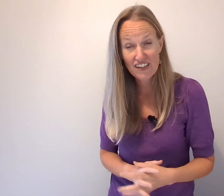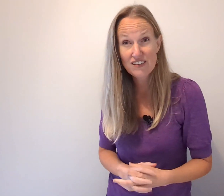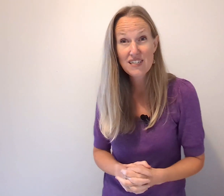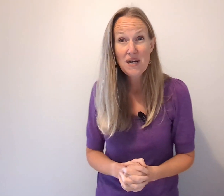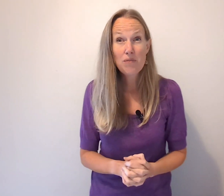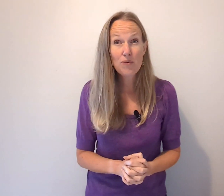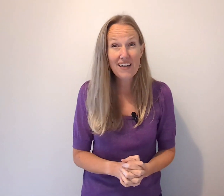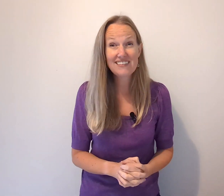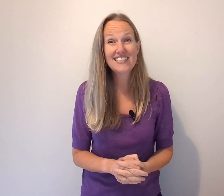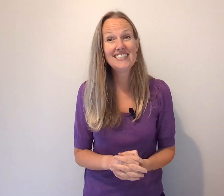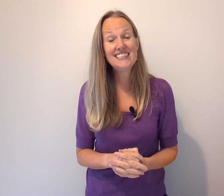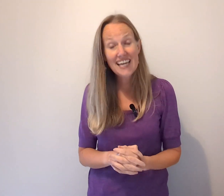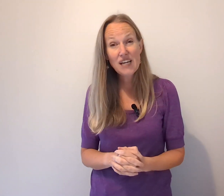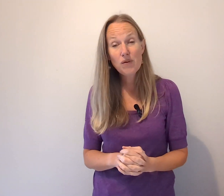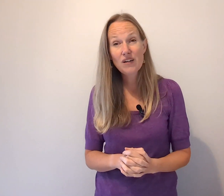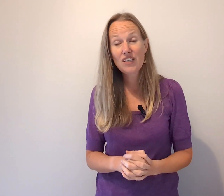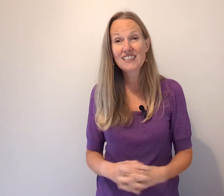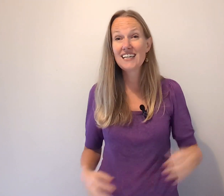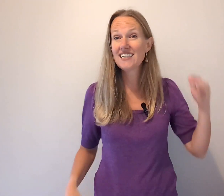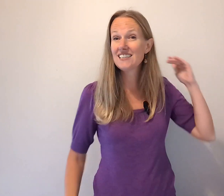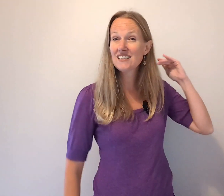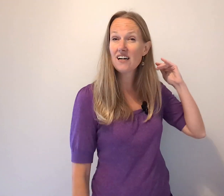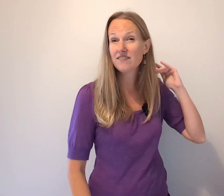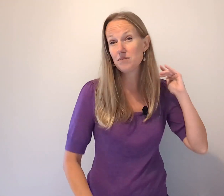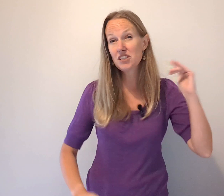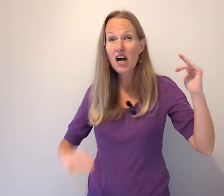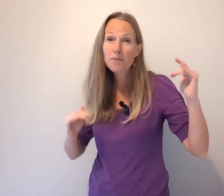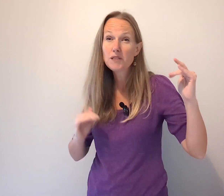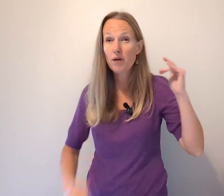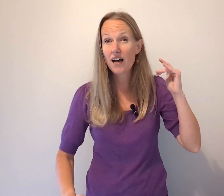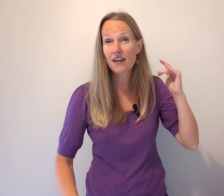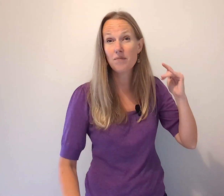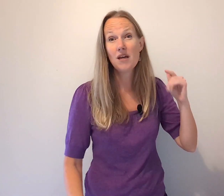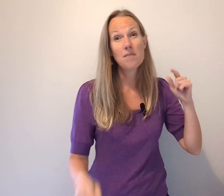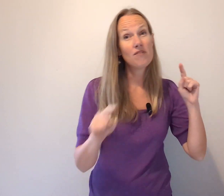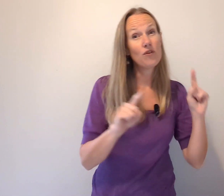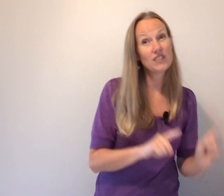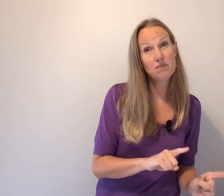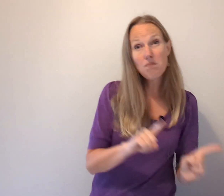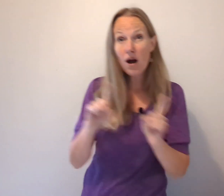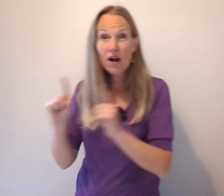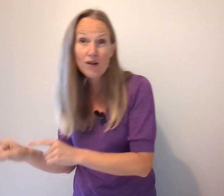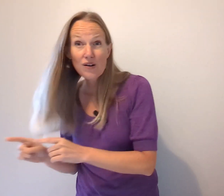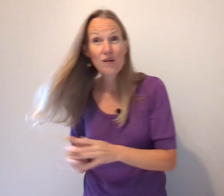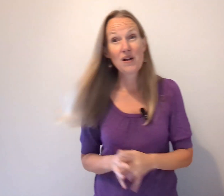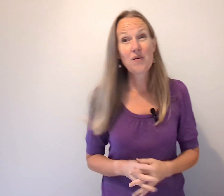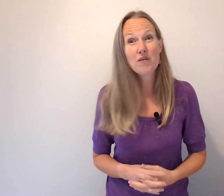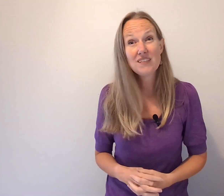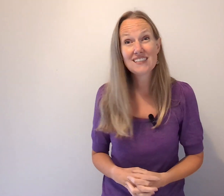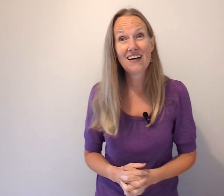videos, but rather today we are going to sign this song from top to bottom before tomorrow when we